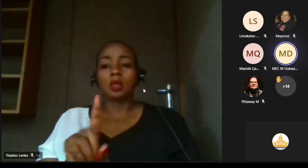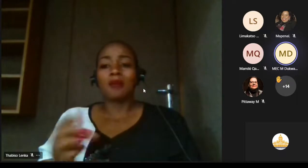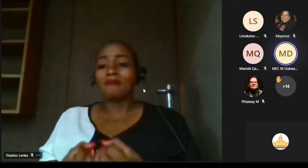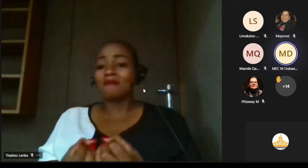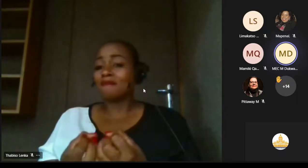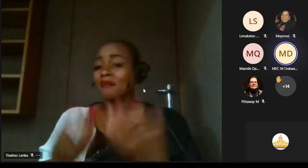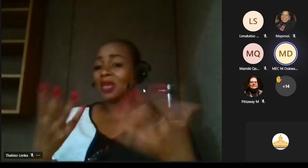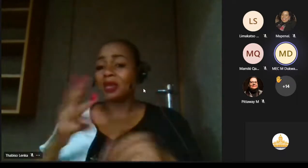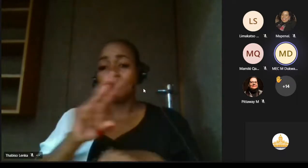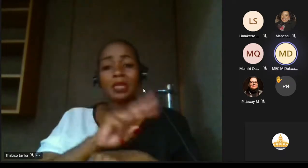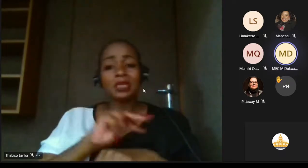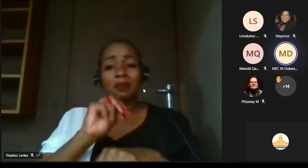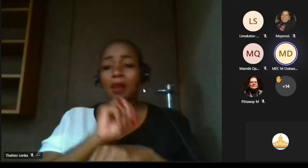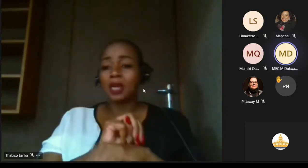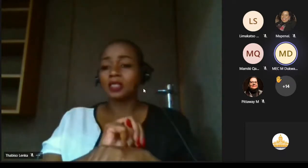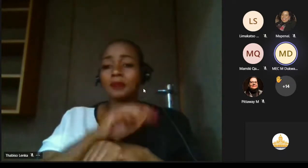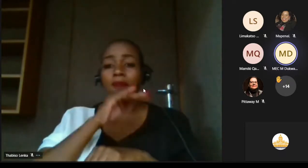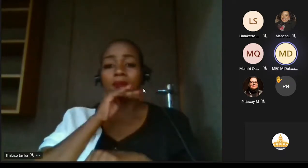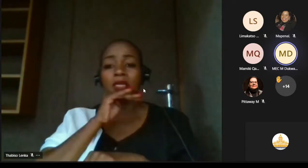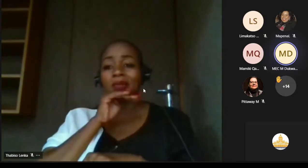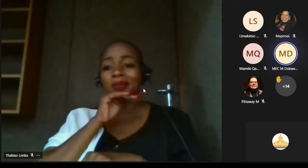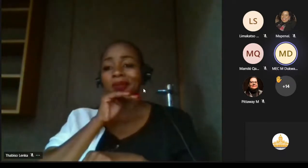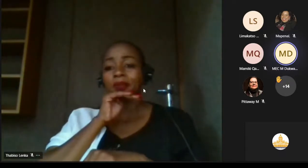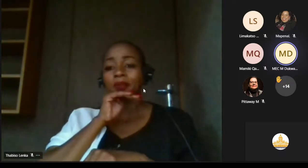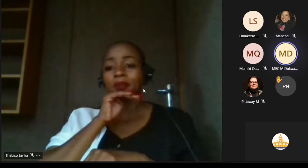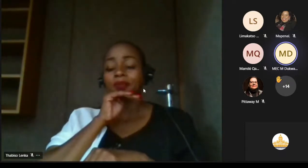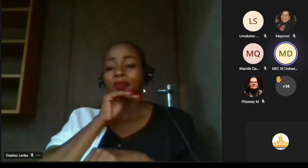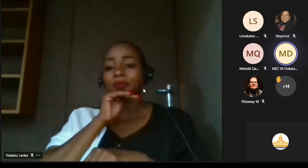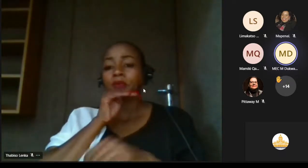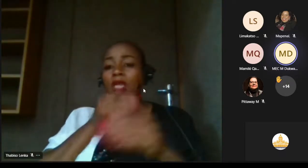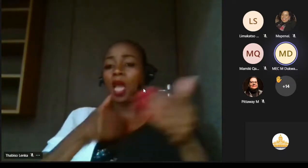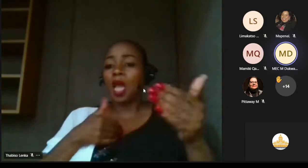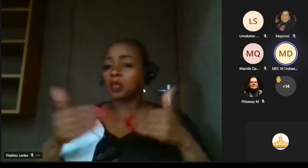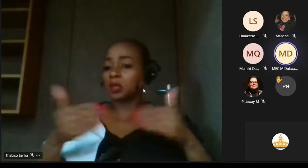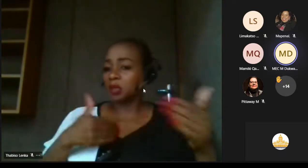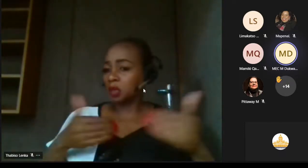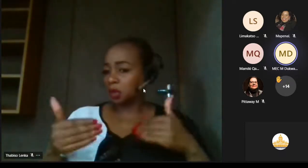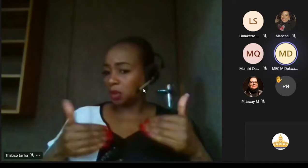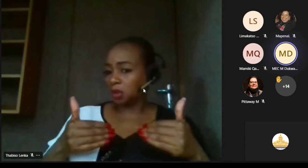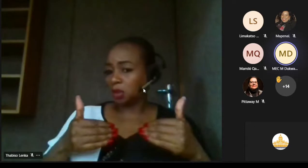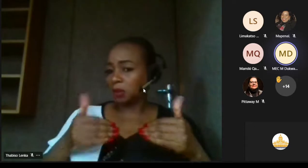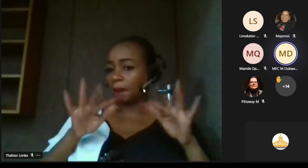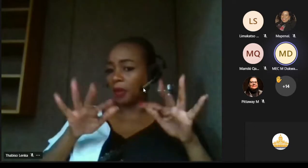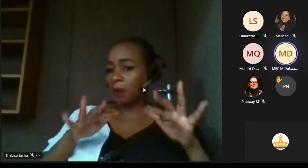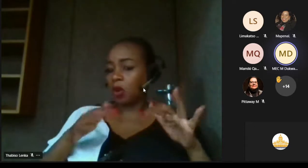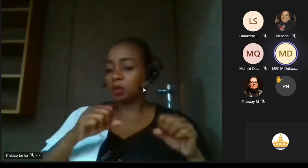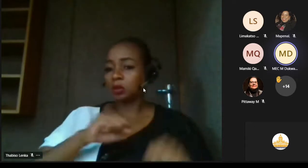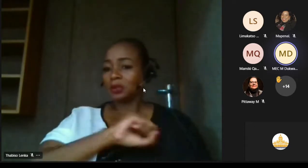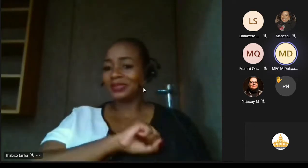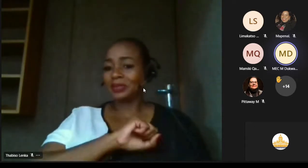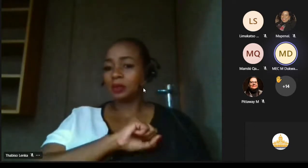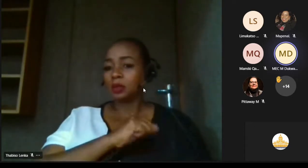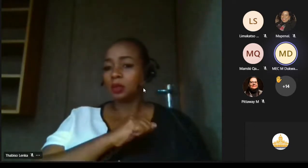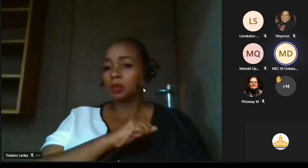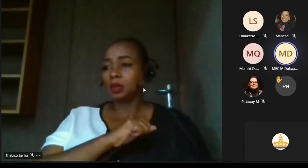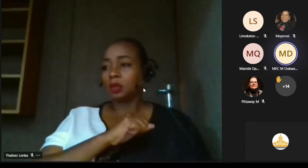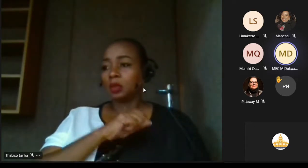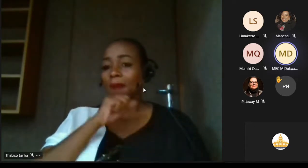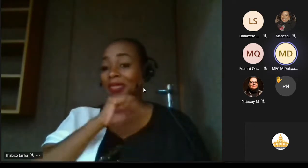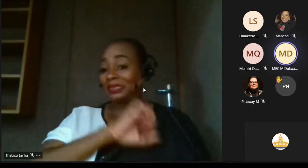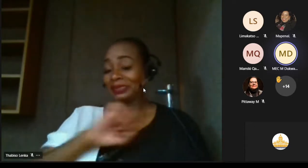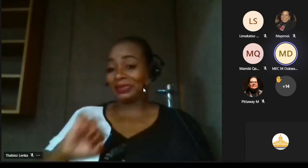our municipalities are not driven by appropriately skilled personnel which handicaps our capacity